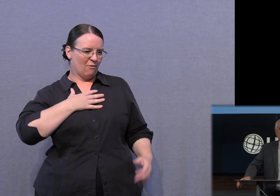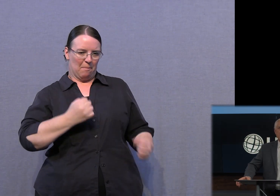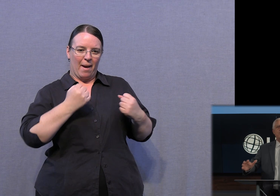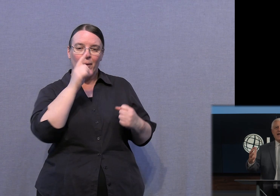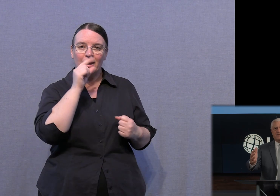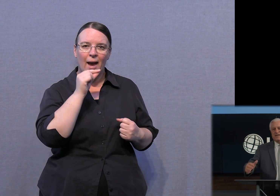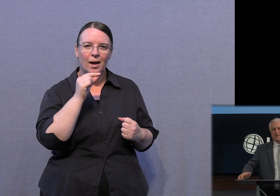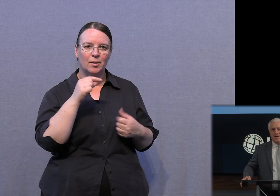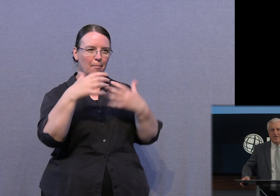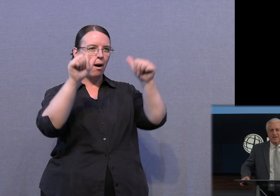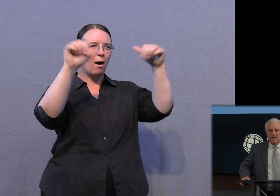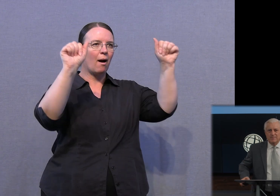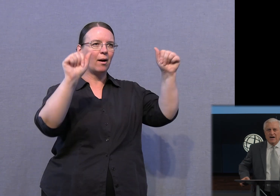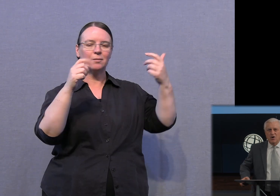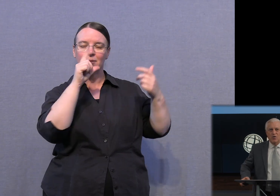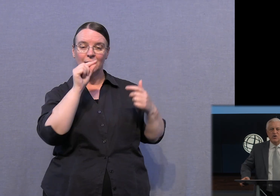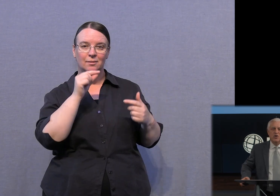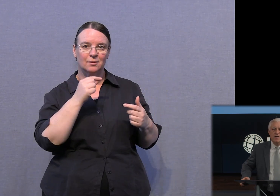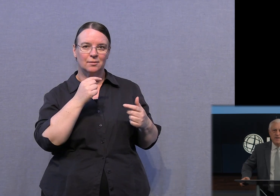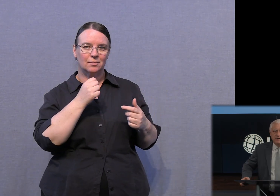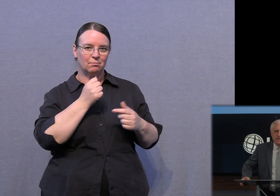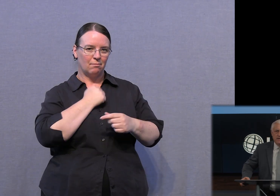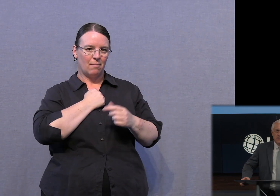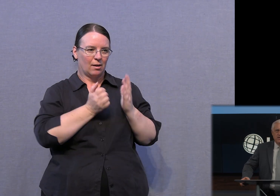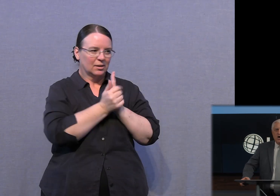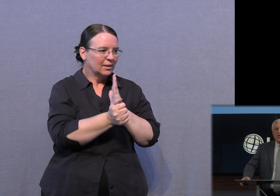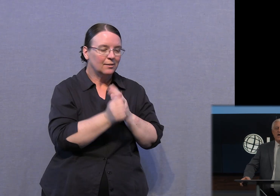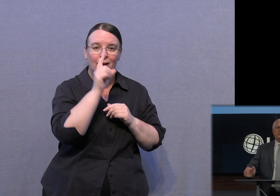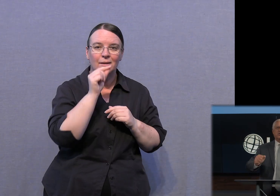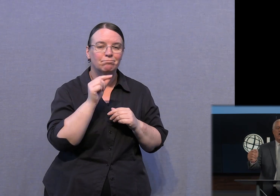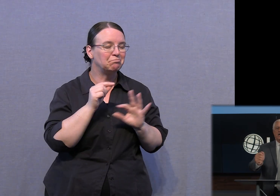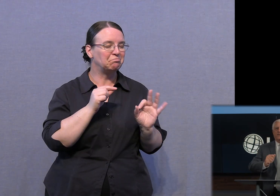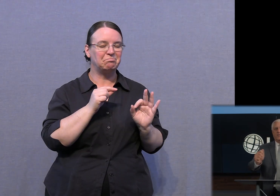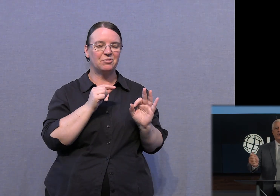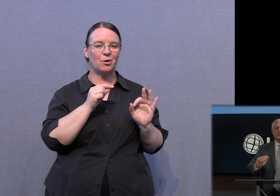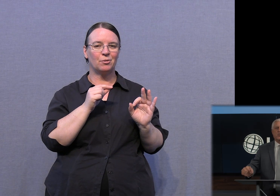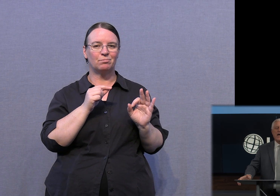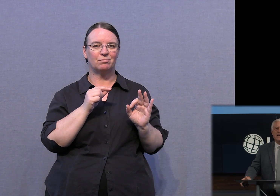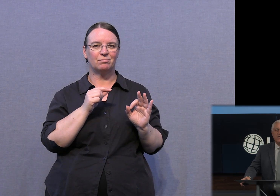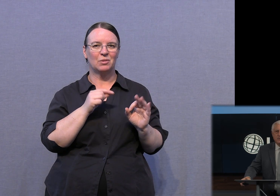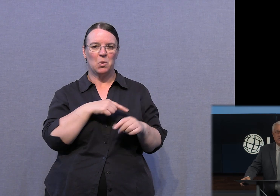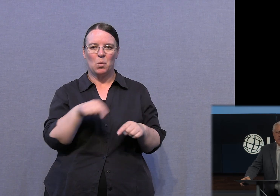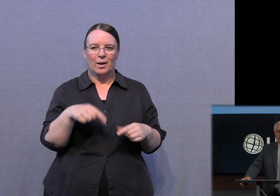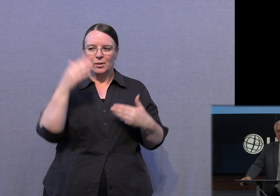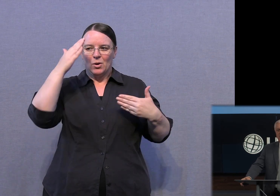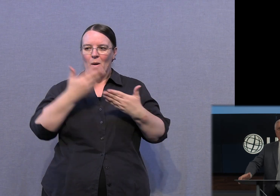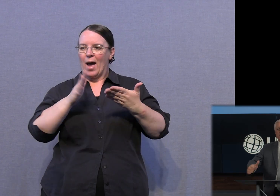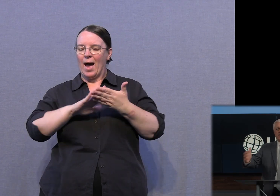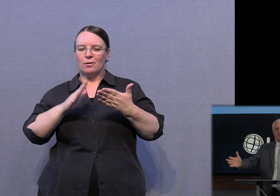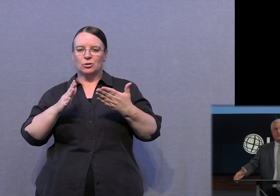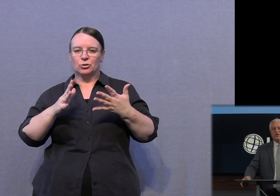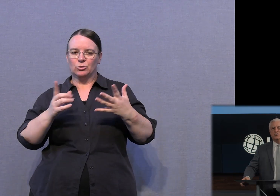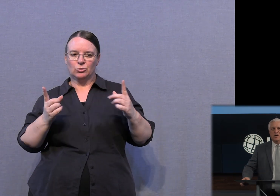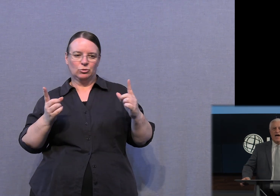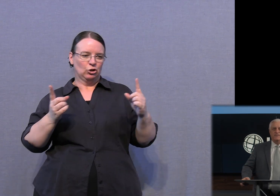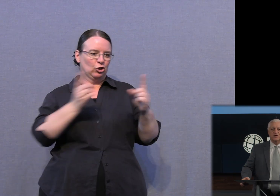We can't make things happen by our own human ability. No, we're not strong enough to push the right levers in politics